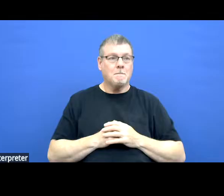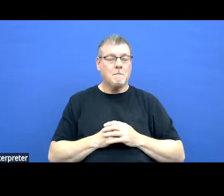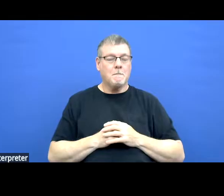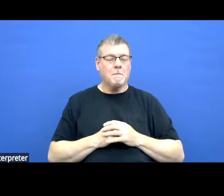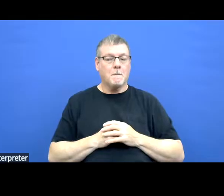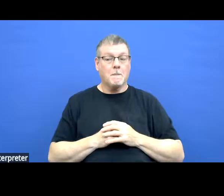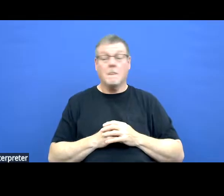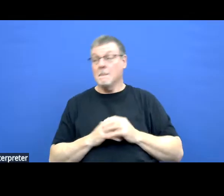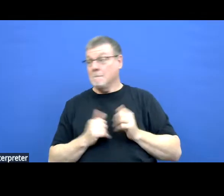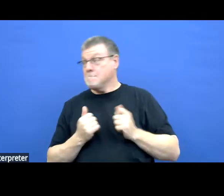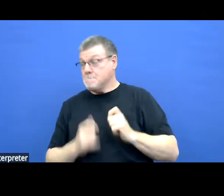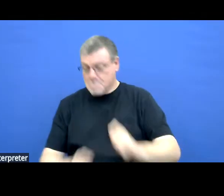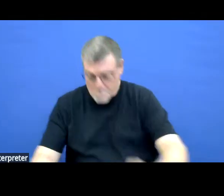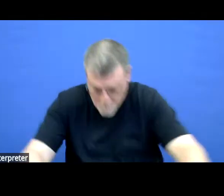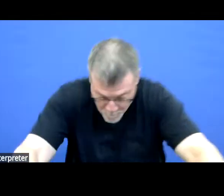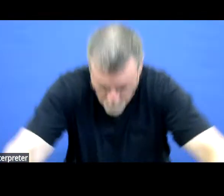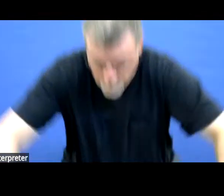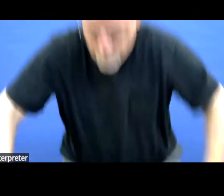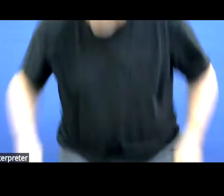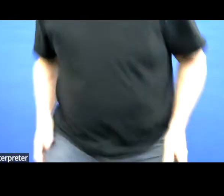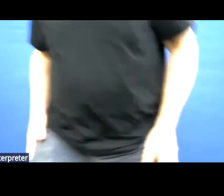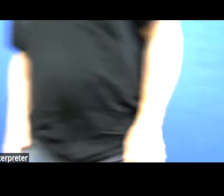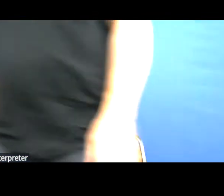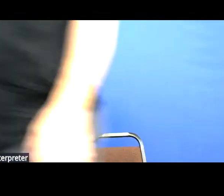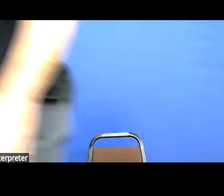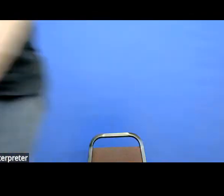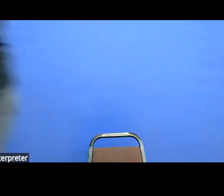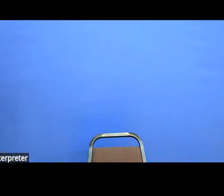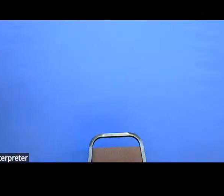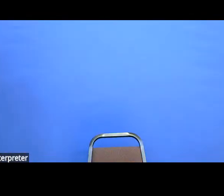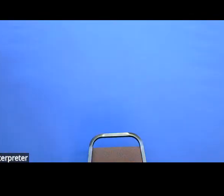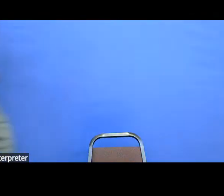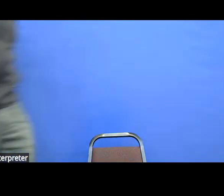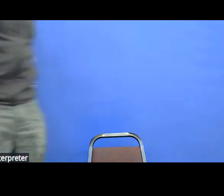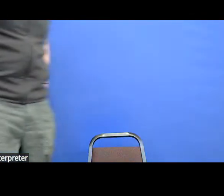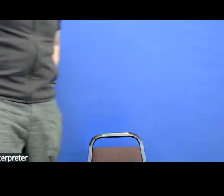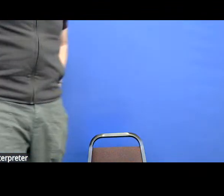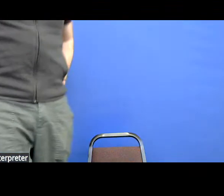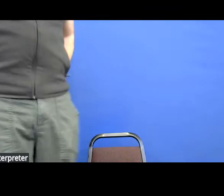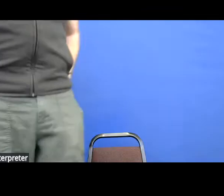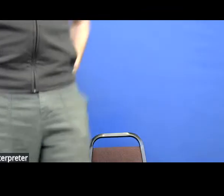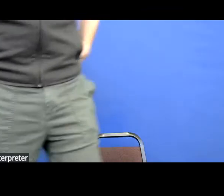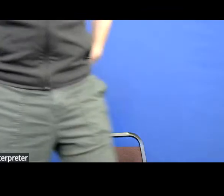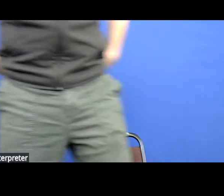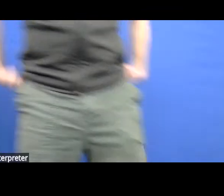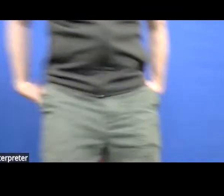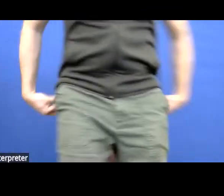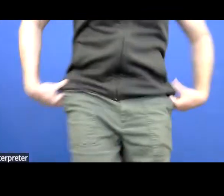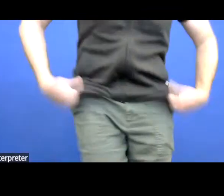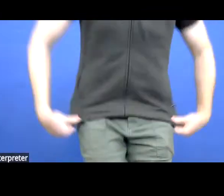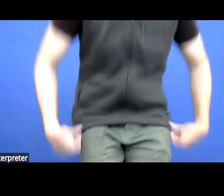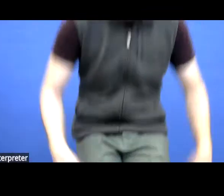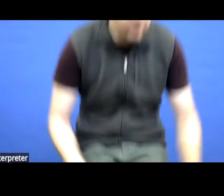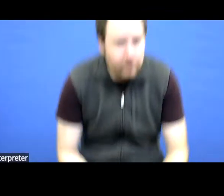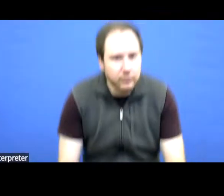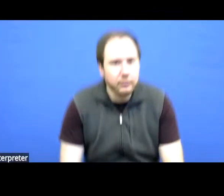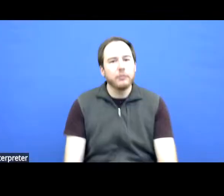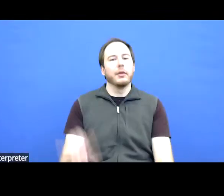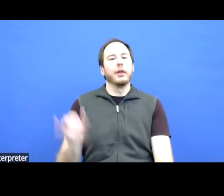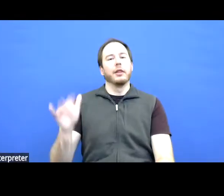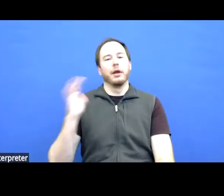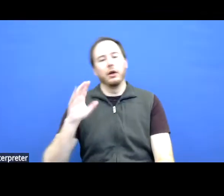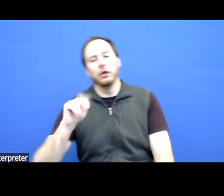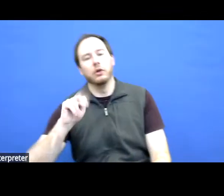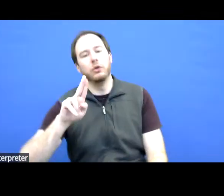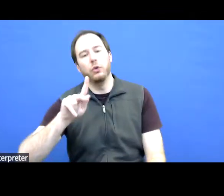And New Look was sold to Gerber, and it's now a collision center. Right. So it's a collision